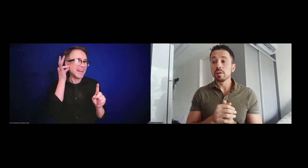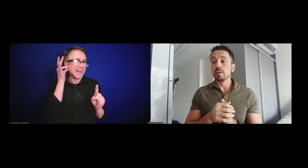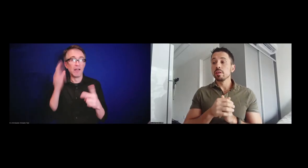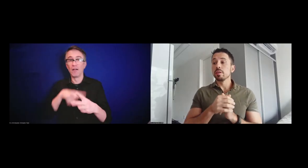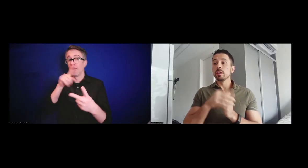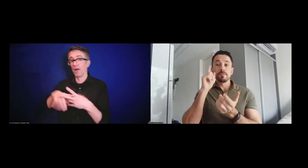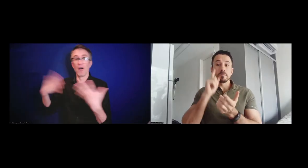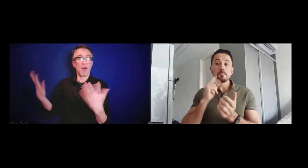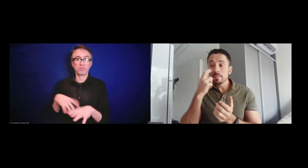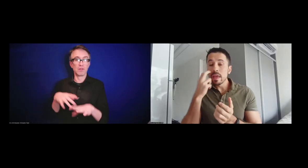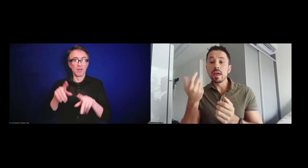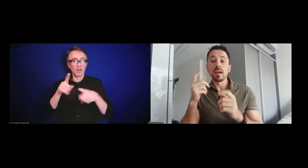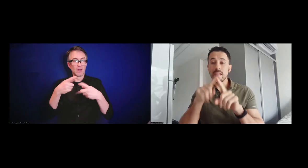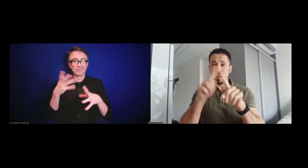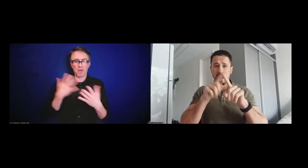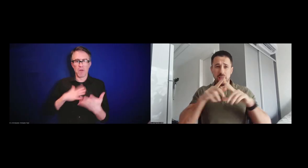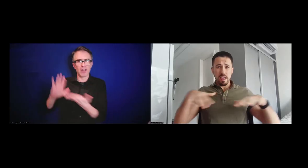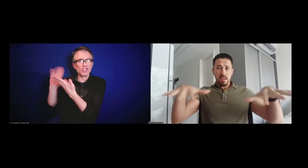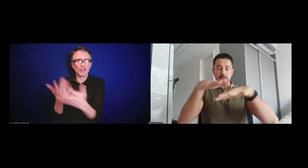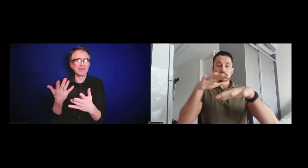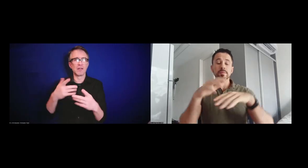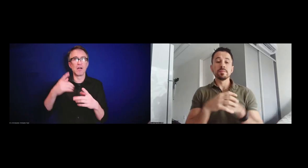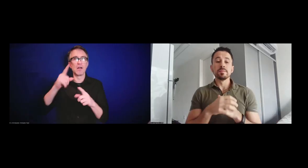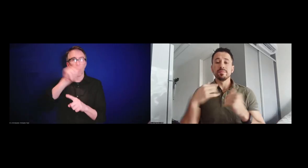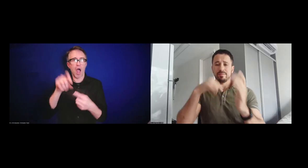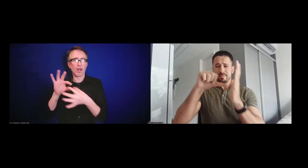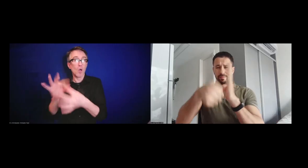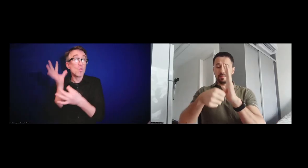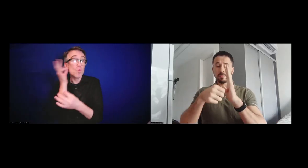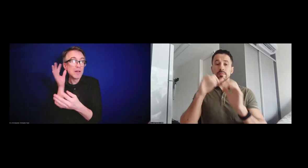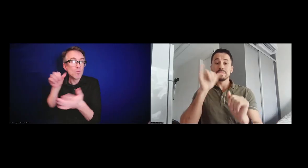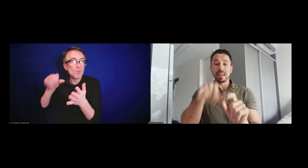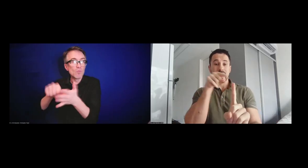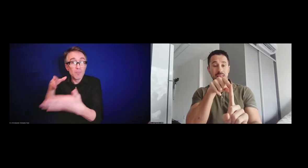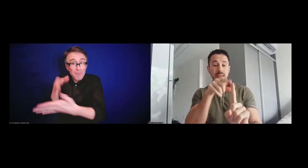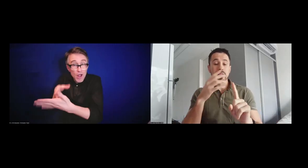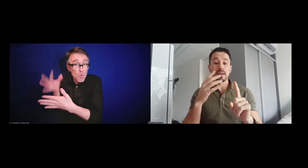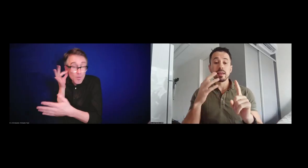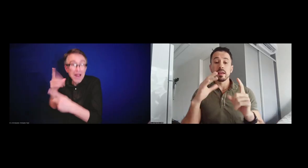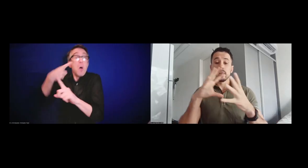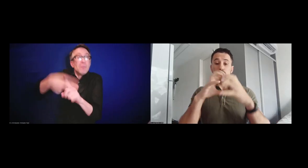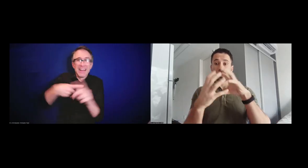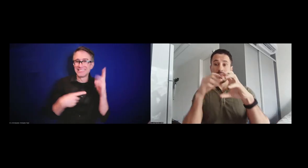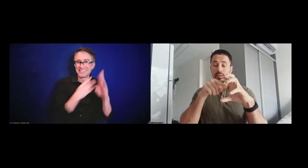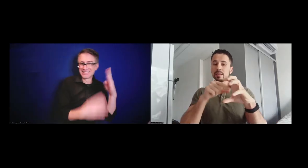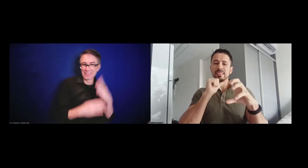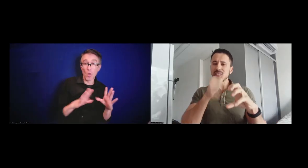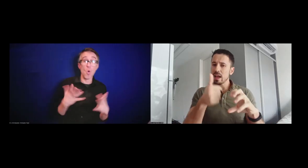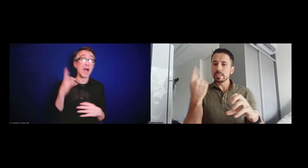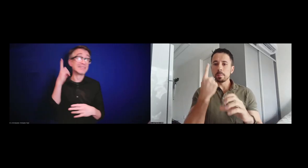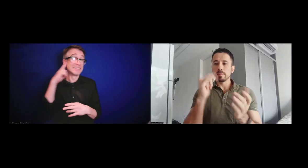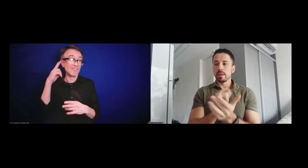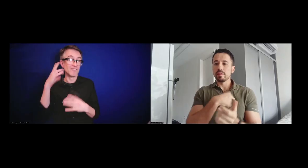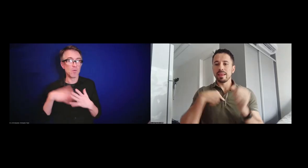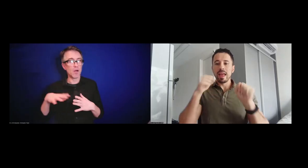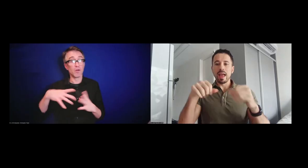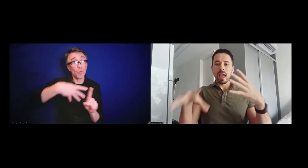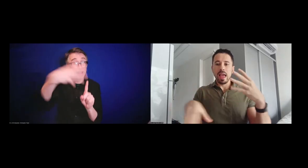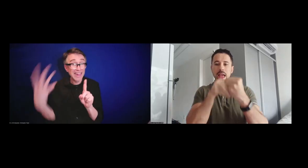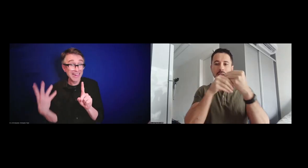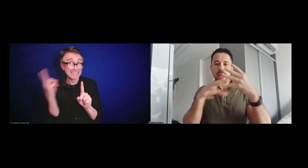are deaf and identify as LGBTQ, if you're deaf blind, it's important to understand